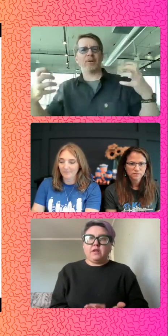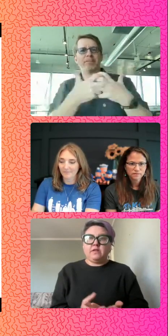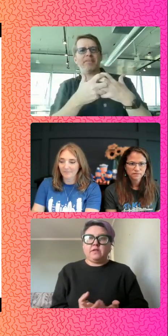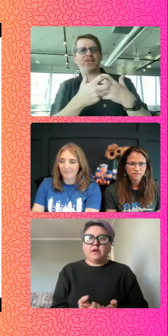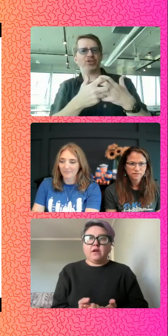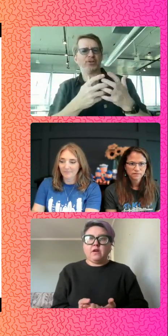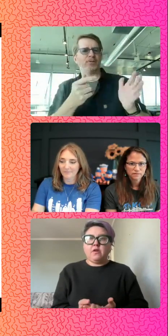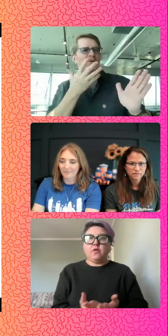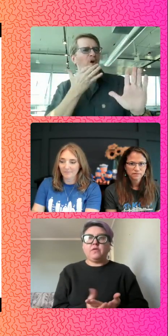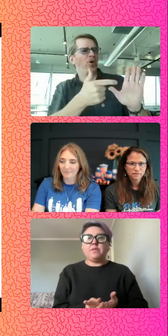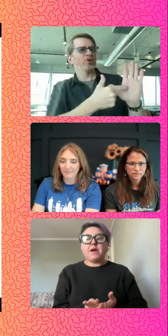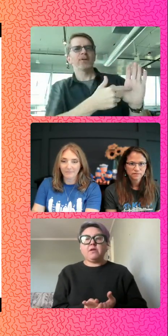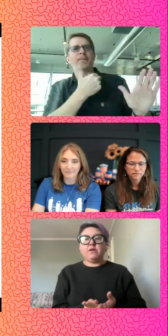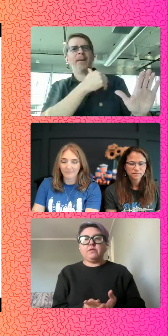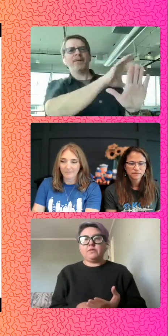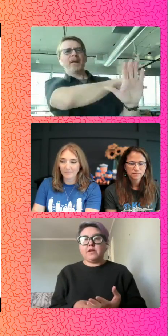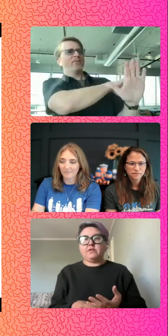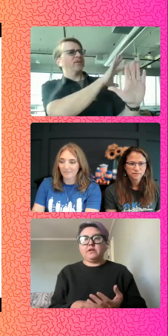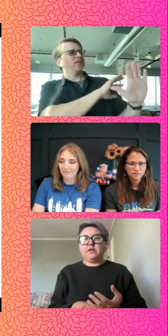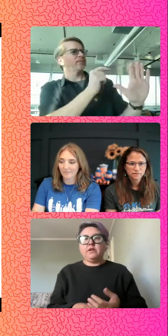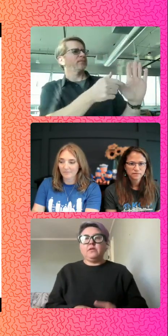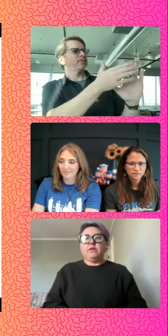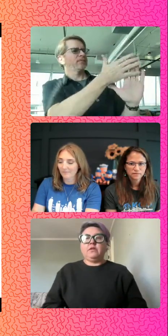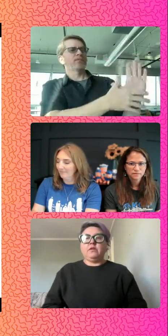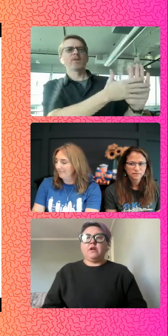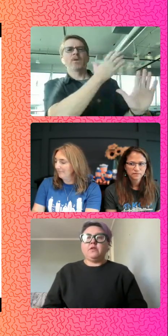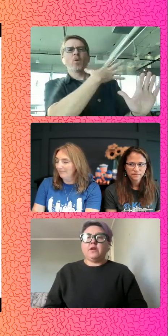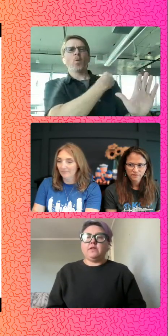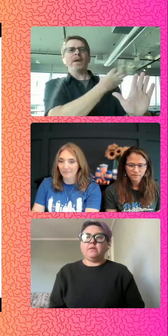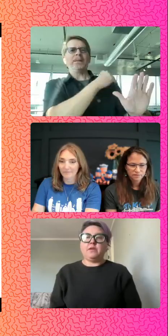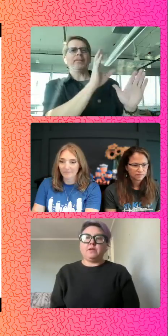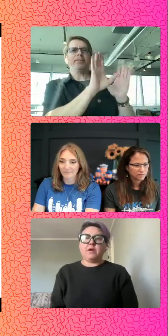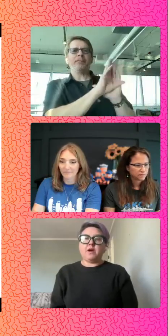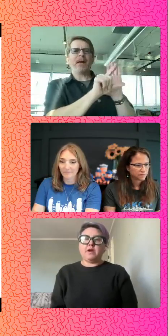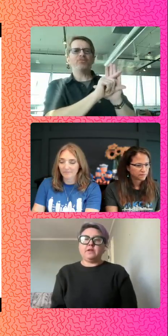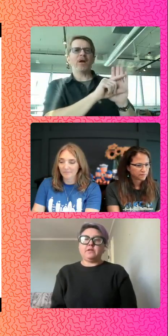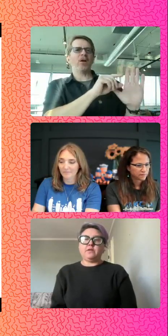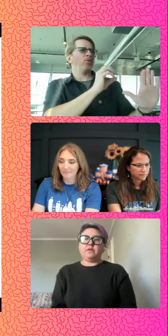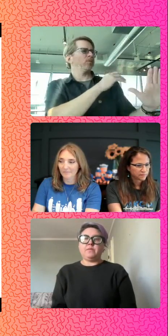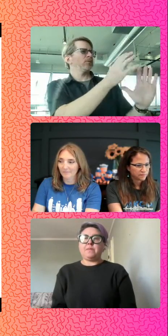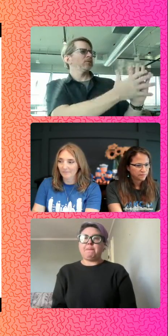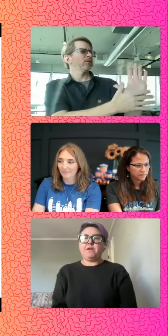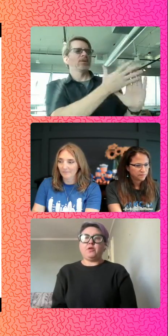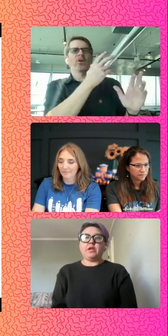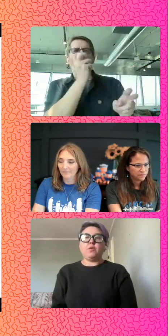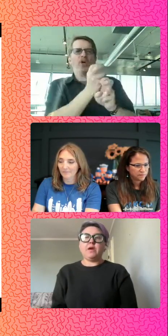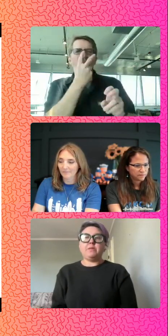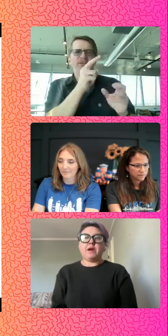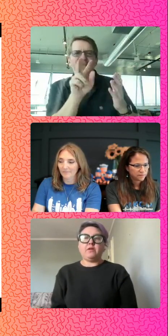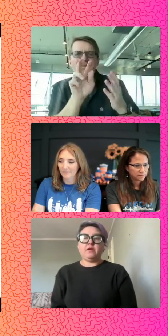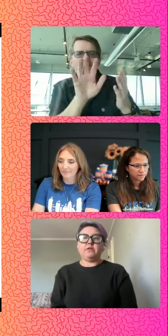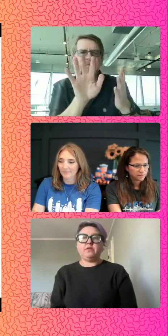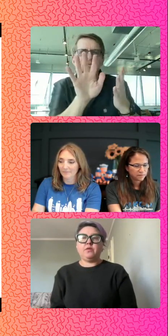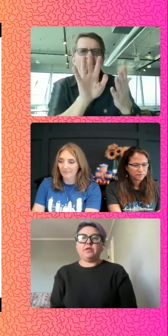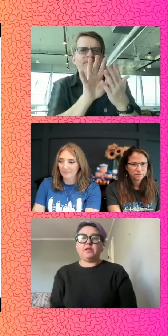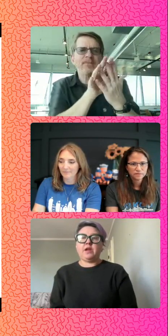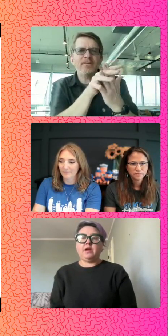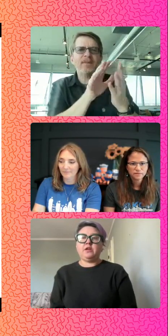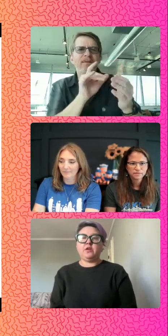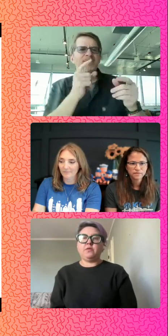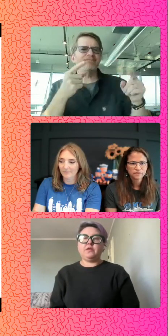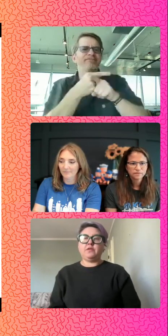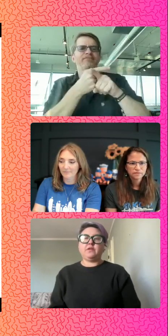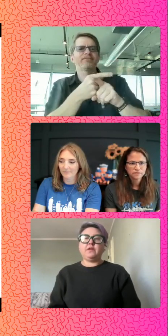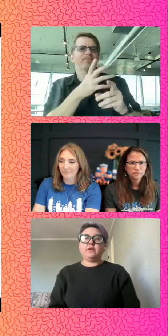bigger hands, or if the background was matching, whether or not you had something behind, like a white background with